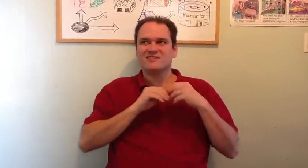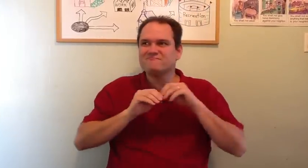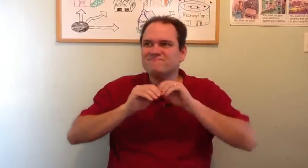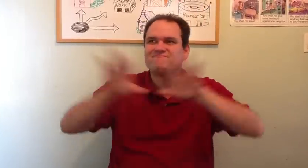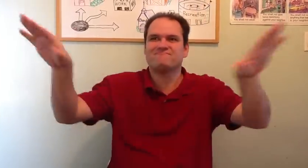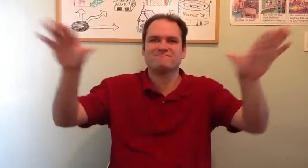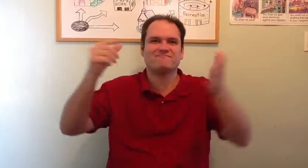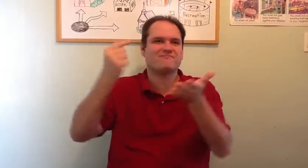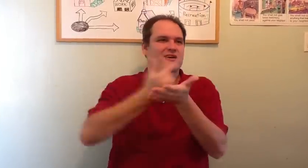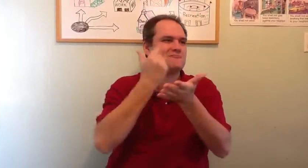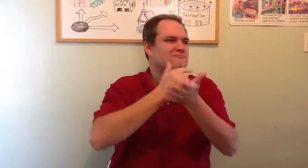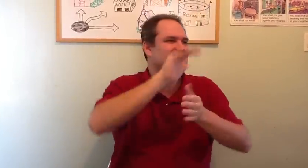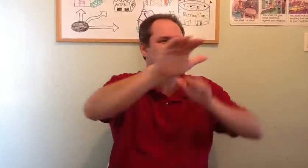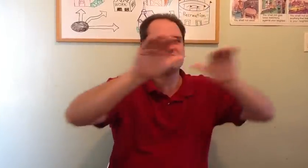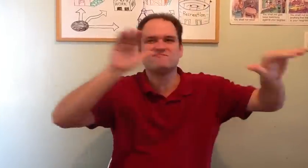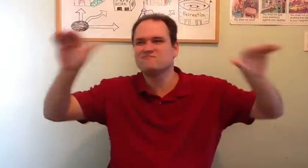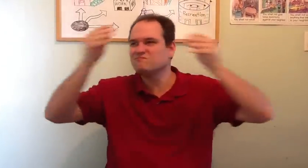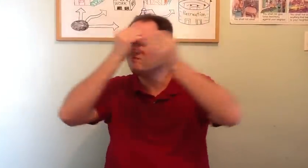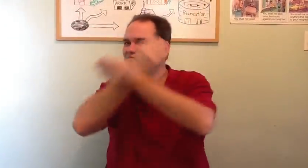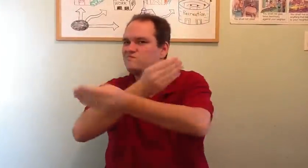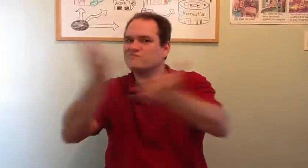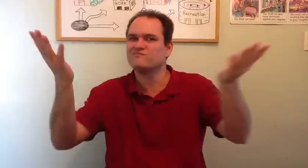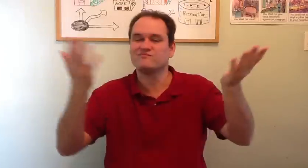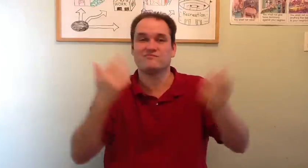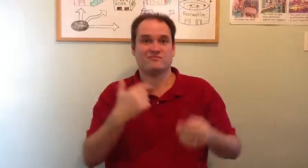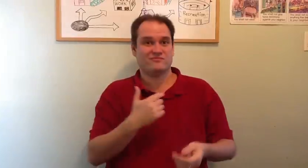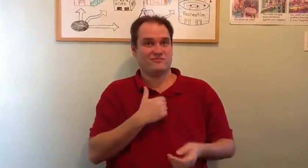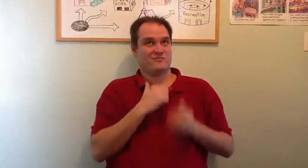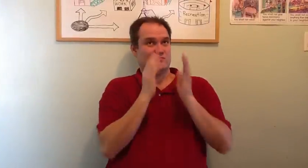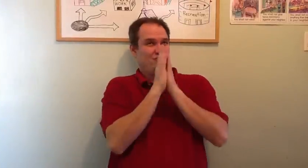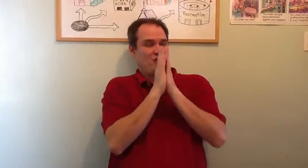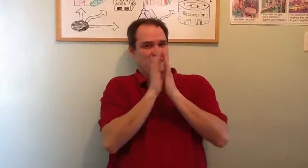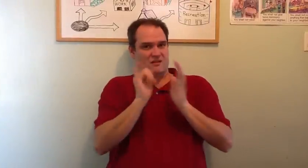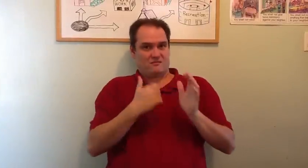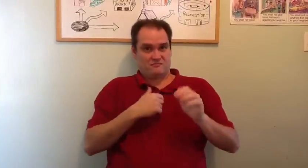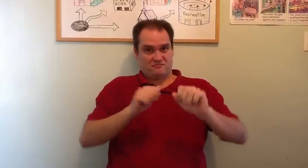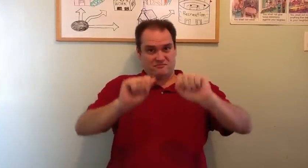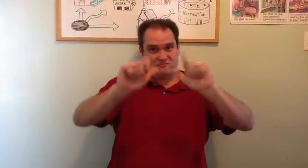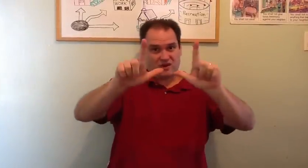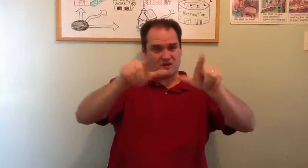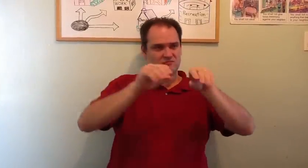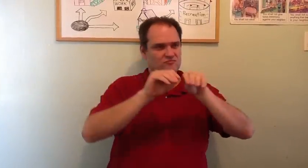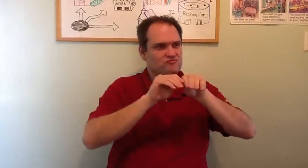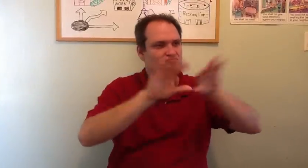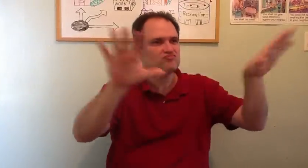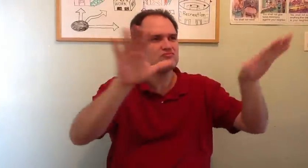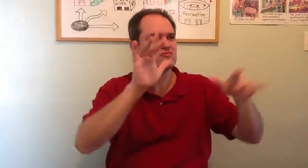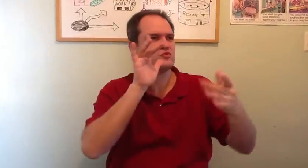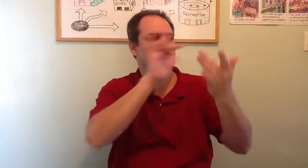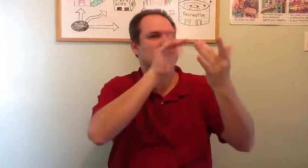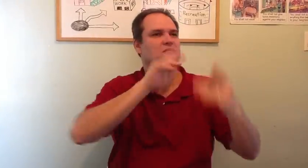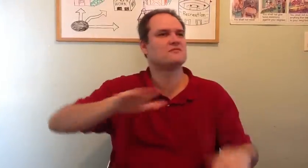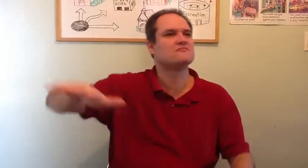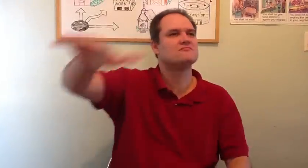living. And you know, we are responsible for spreading the gospel to people. And so I pray that